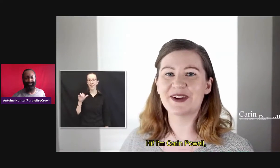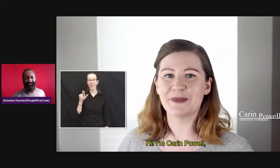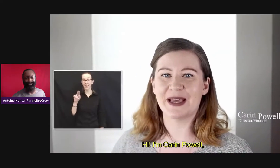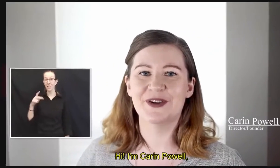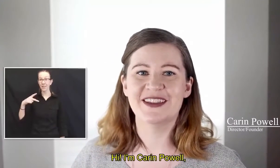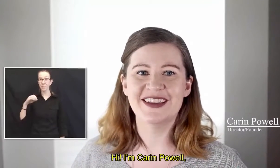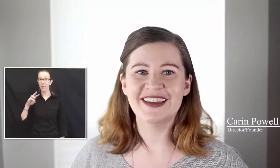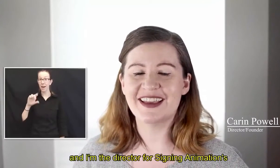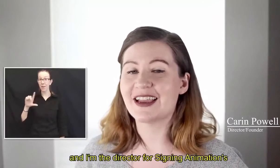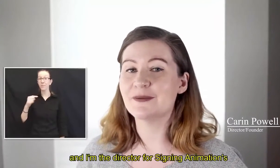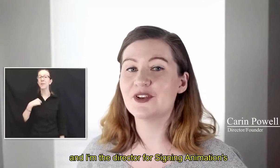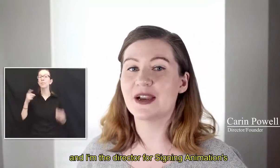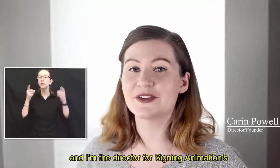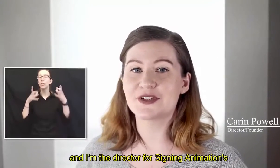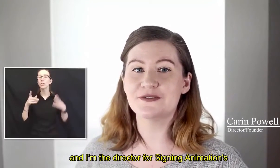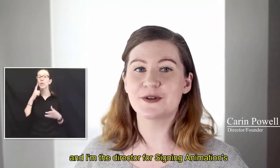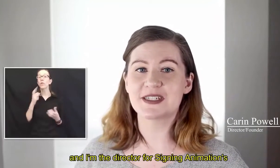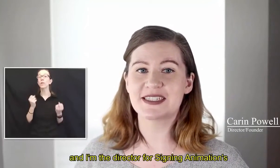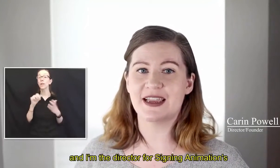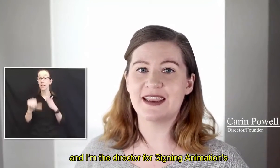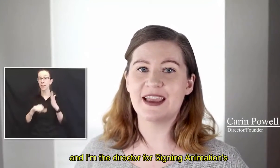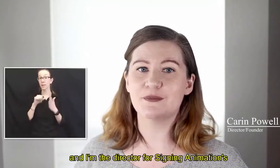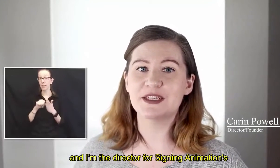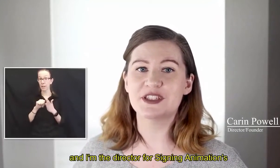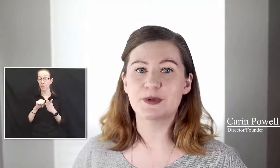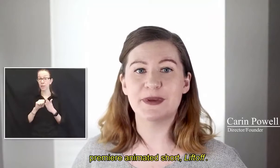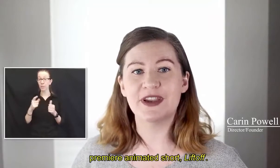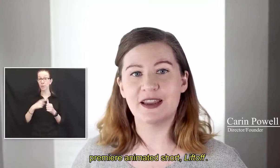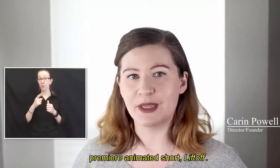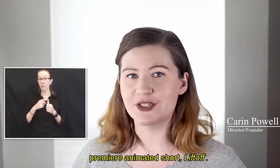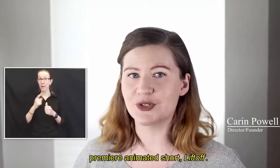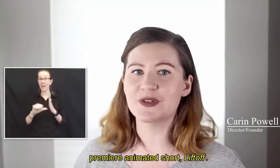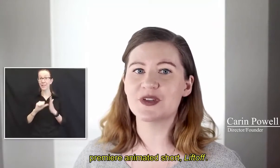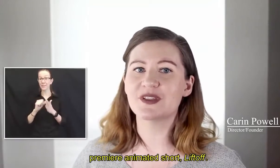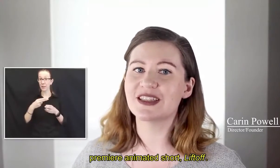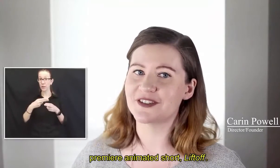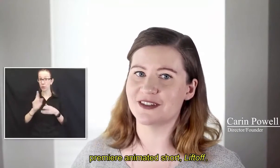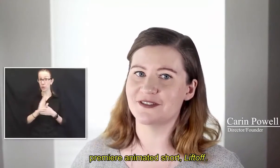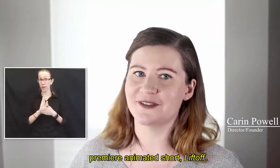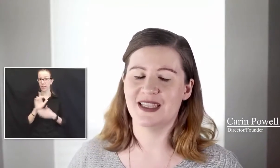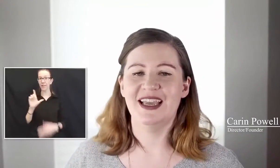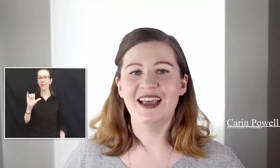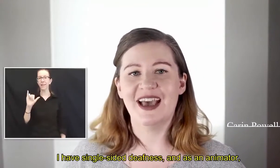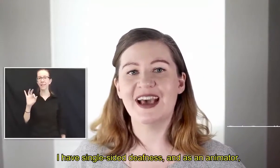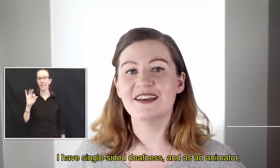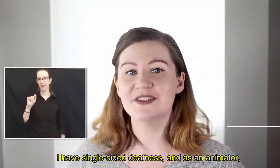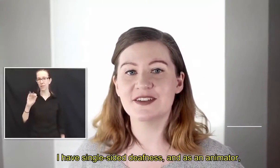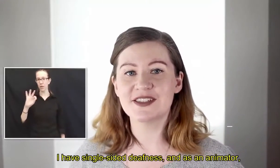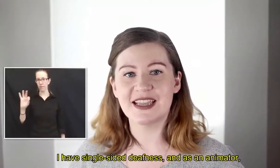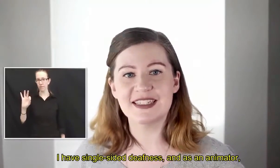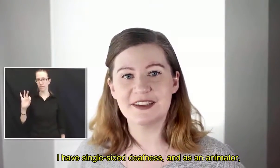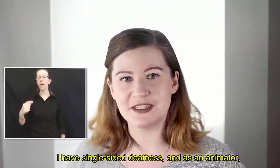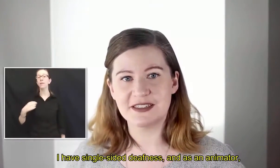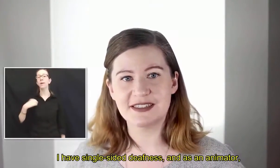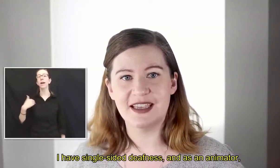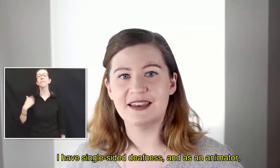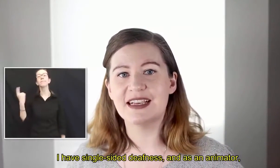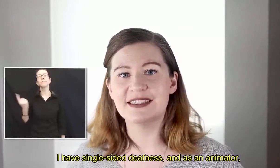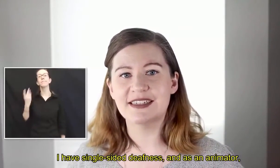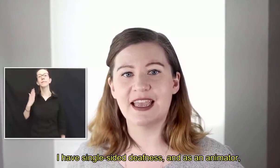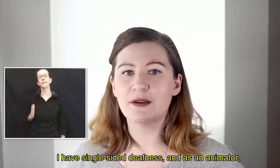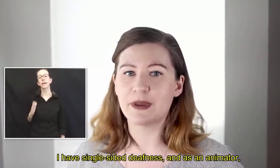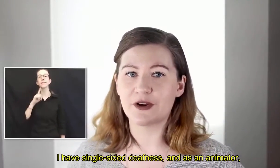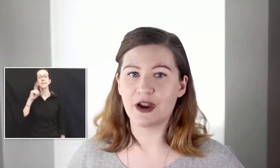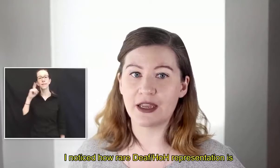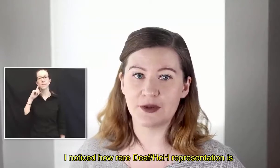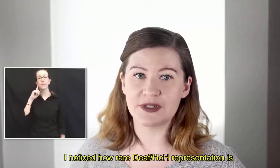Hi, I'm Karen Powell, and I'm the director for Signing Animation's premier animated short, Liftoff. I have single-sided deafness, and